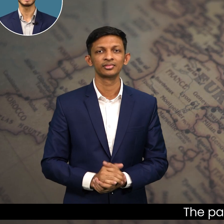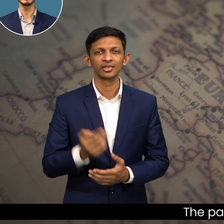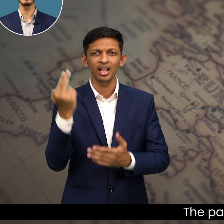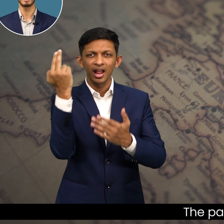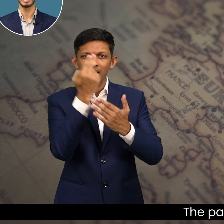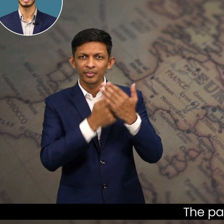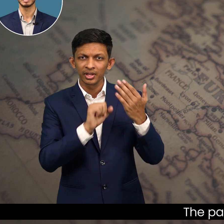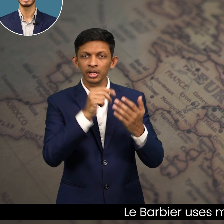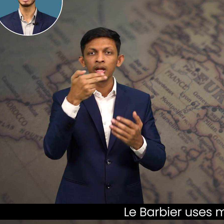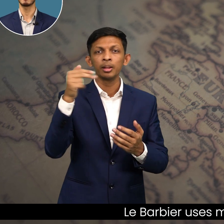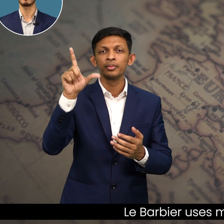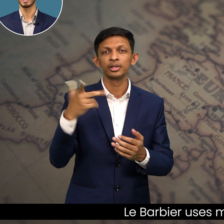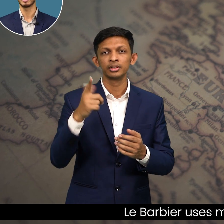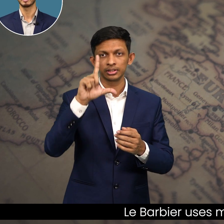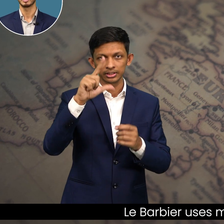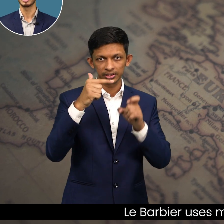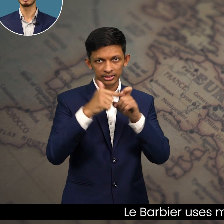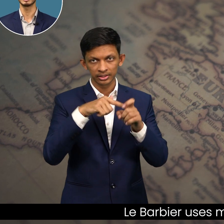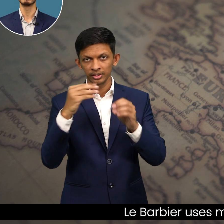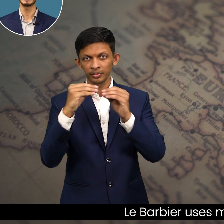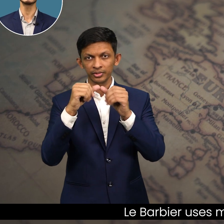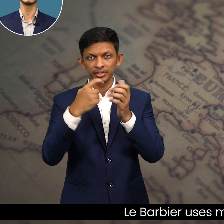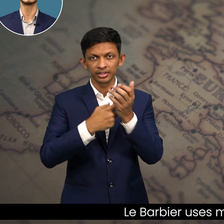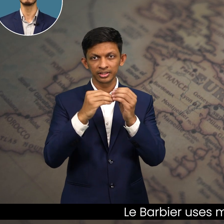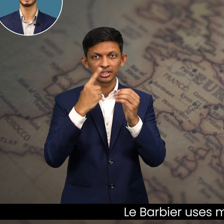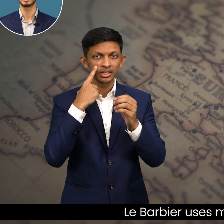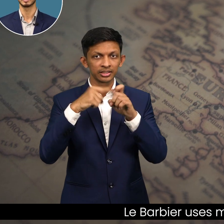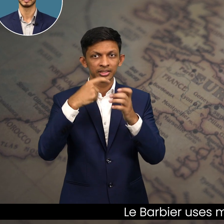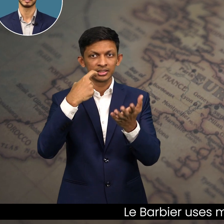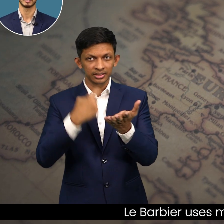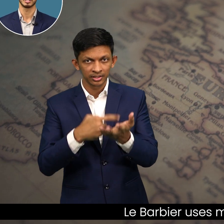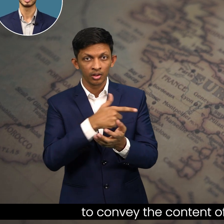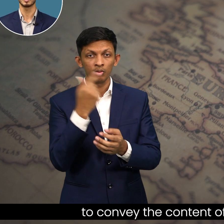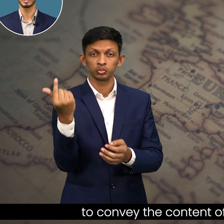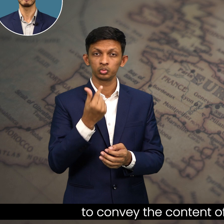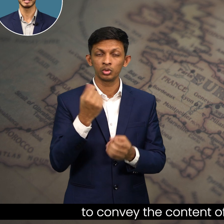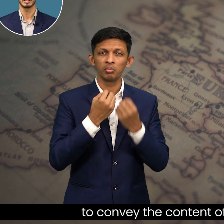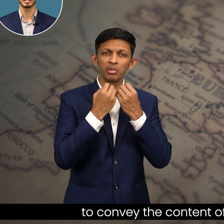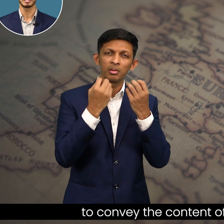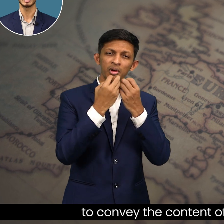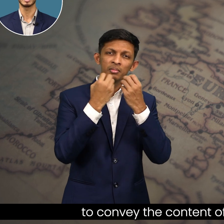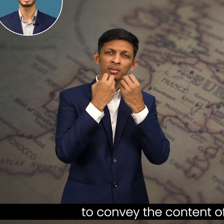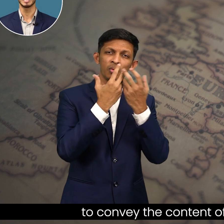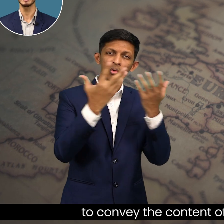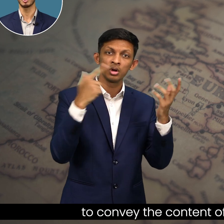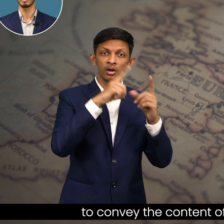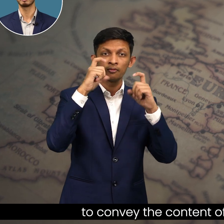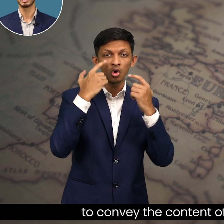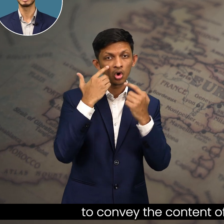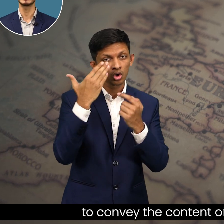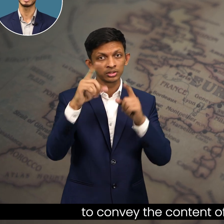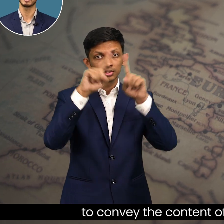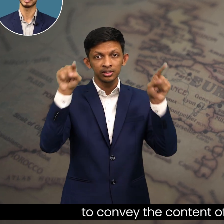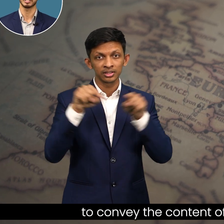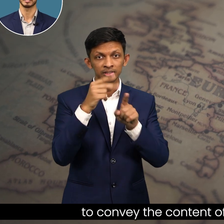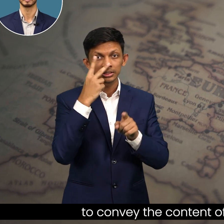The painting by Le Barbier uses many such symbols to convey the content of